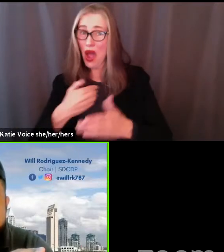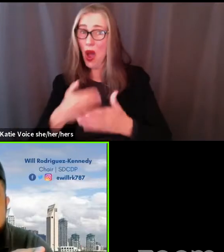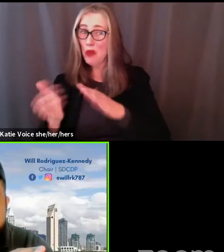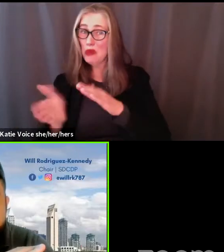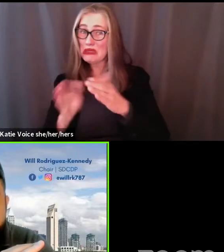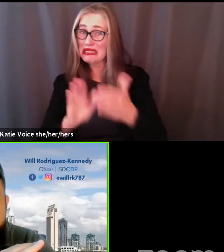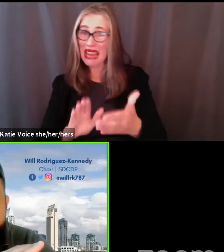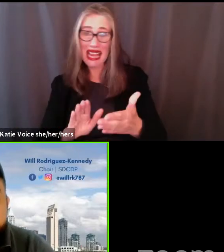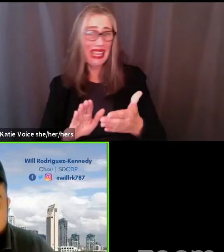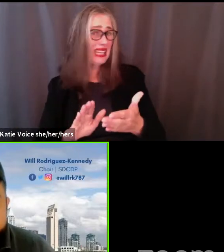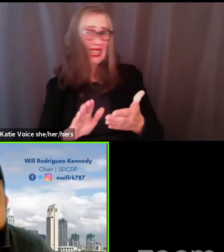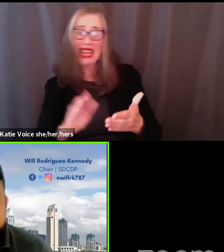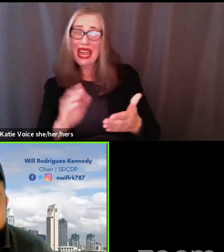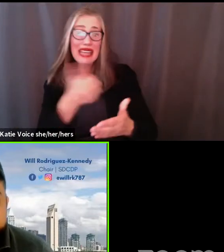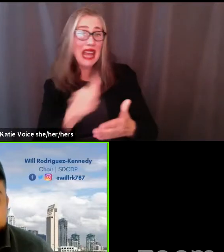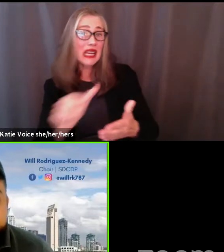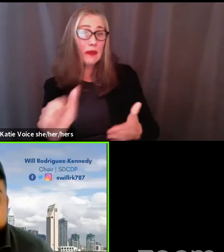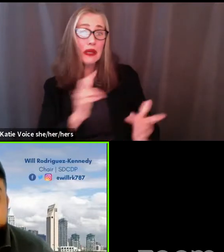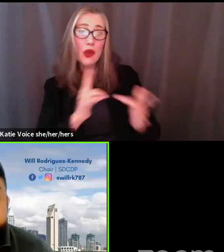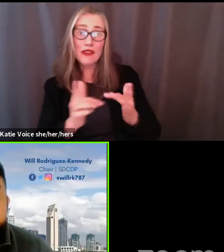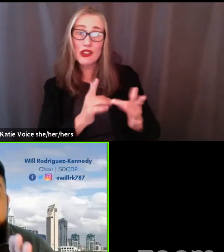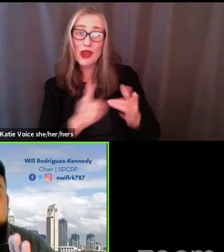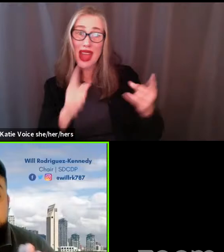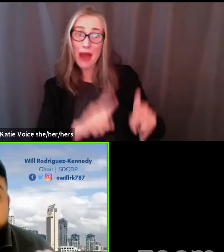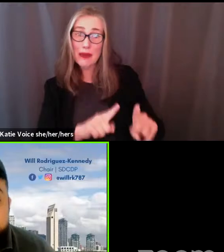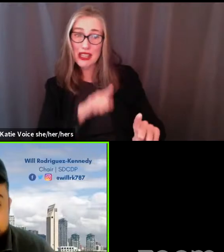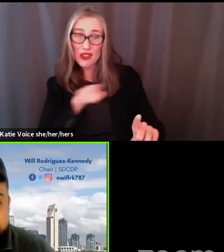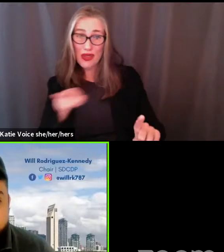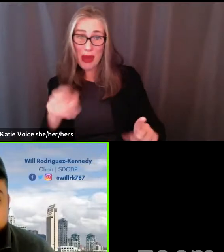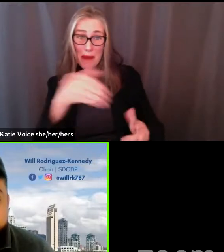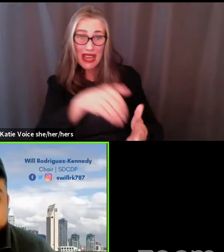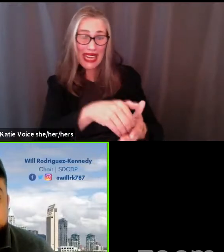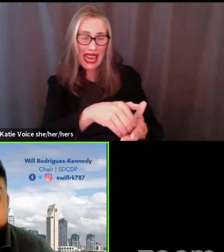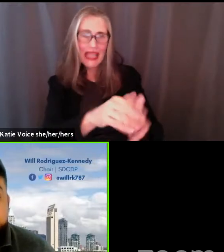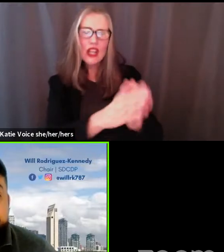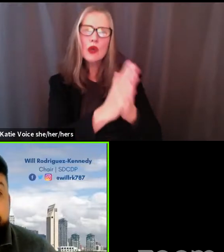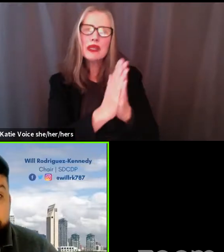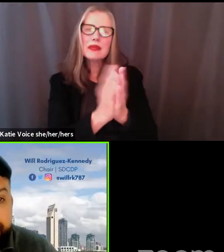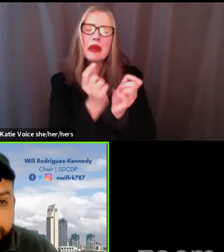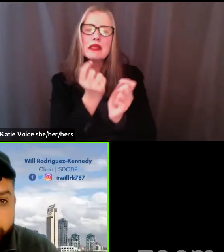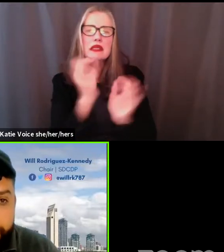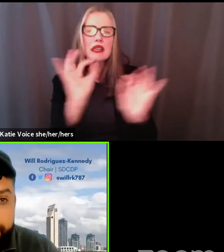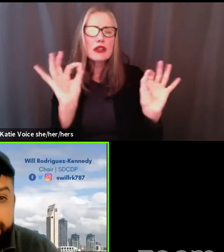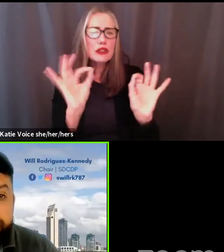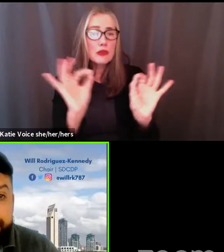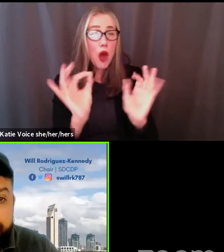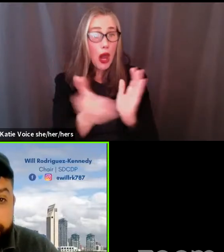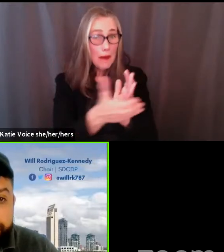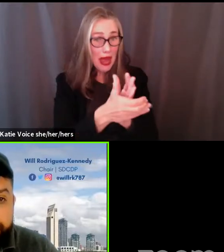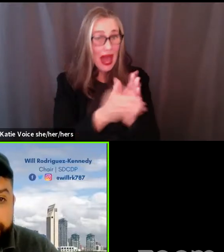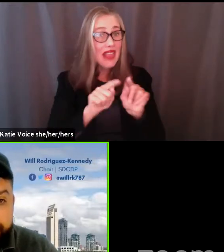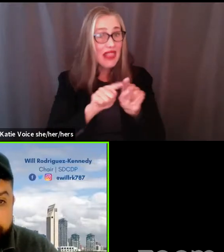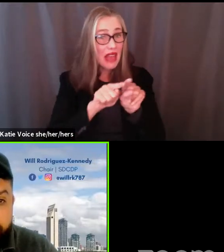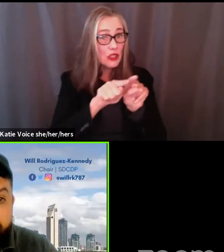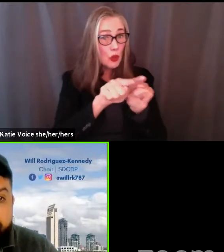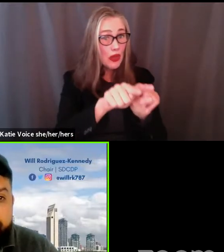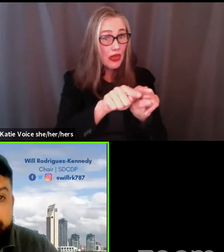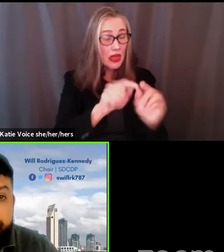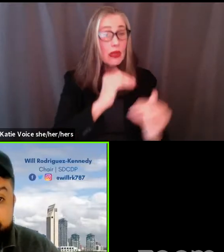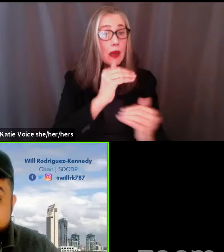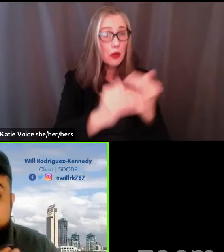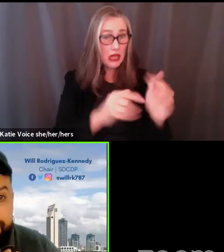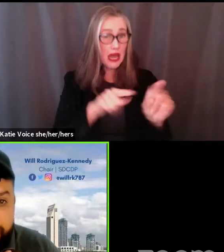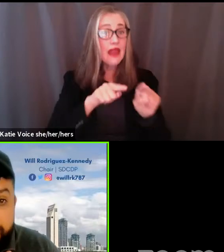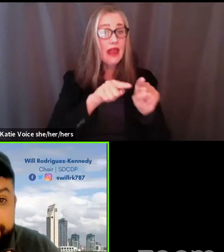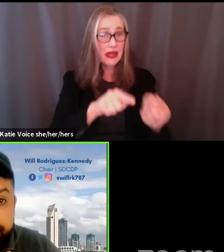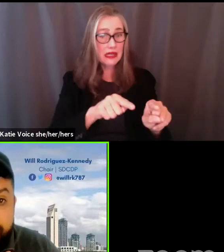within any concern of that ever happening to them. I request a small amendment, and it is within order. It is within the rules of procedure.